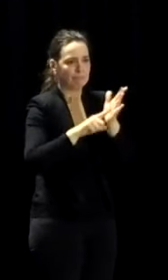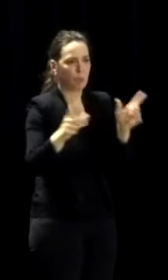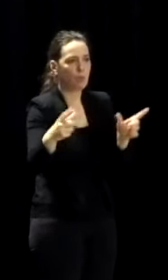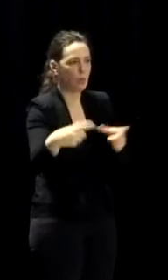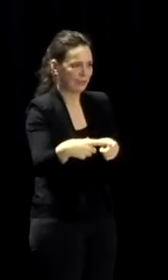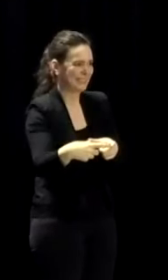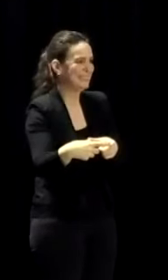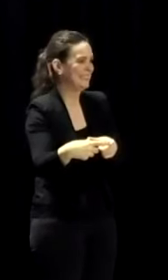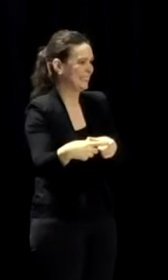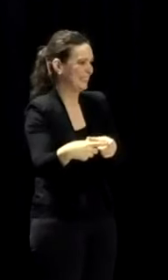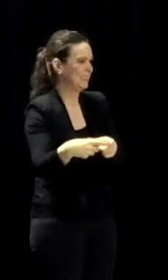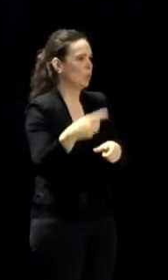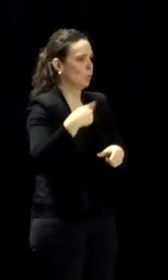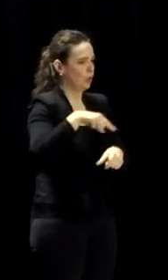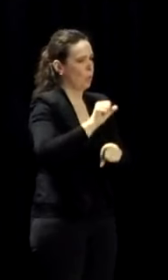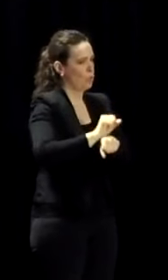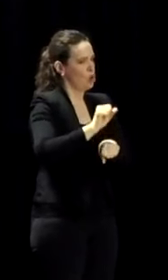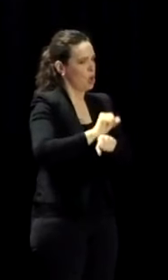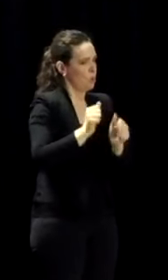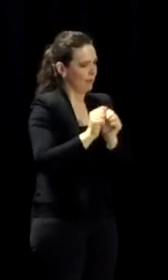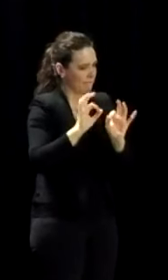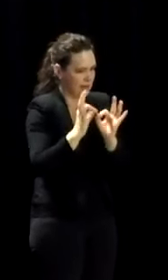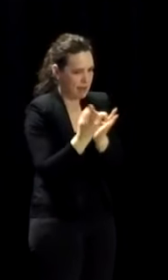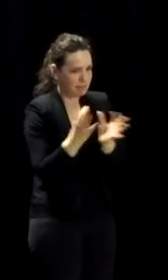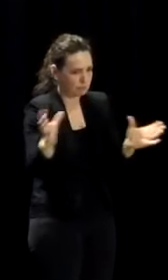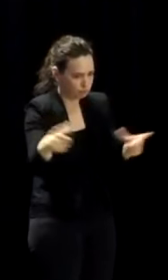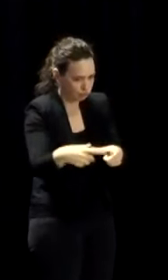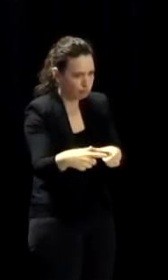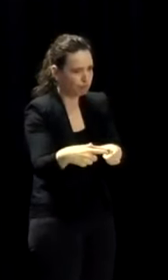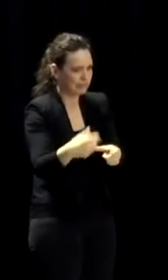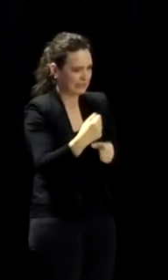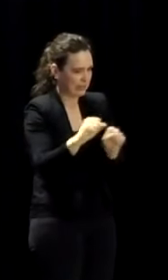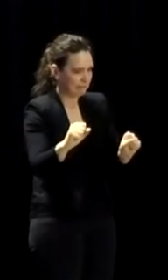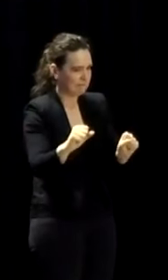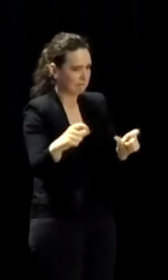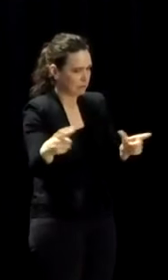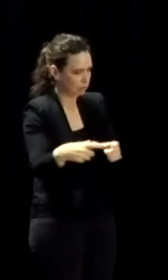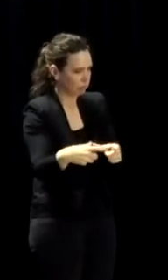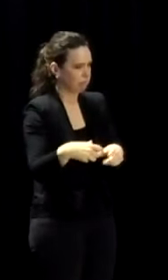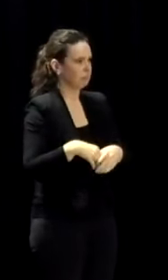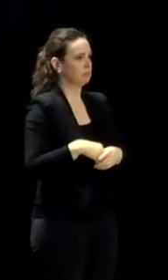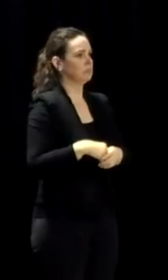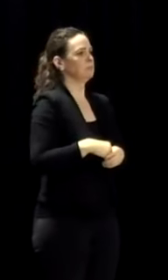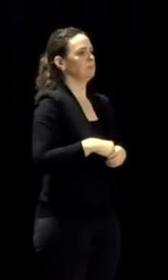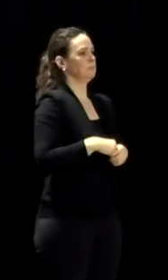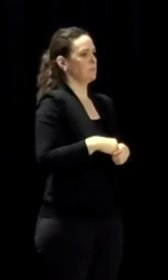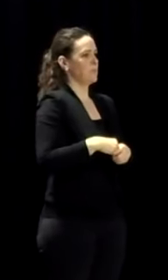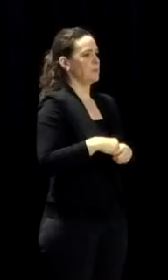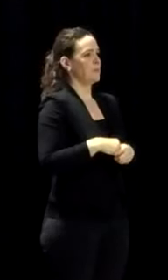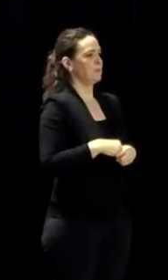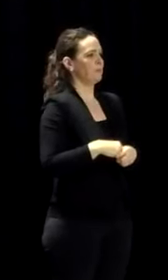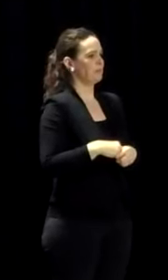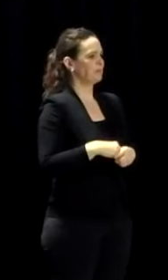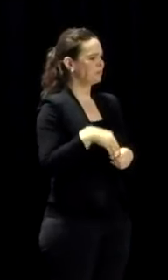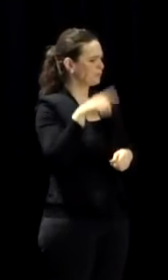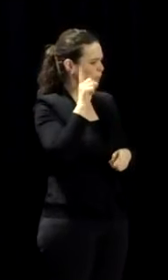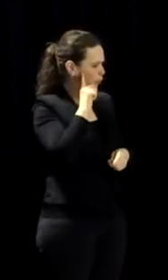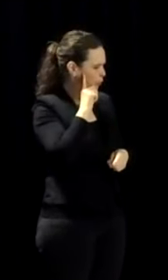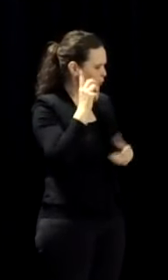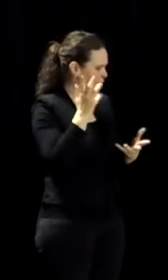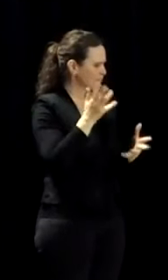quarantined, and that's certainly important. You've heard a lot about our strategies on